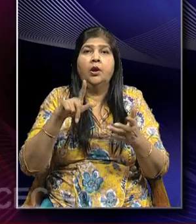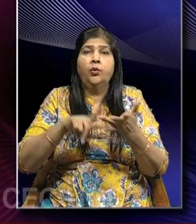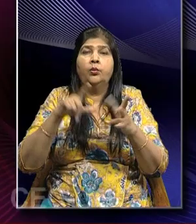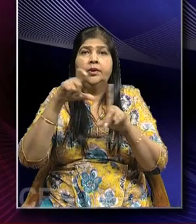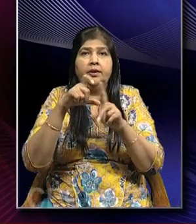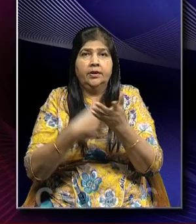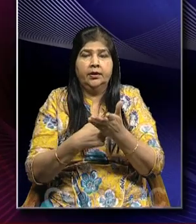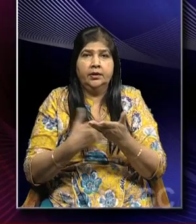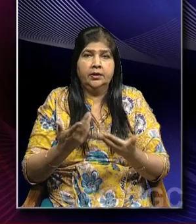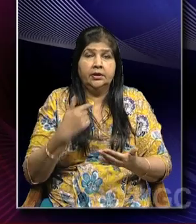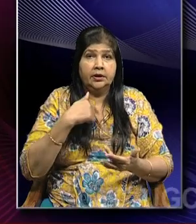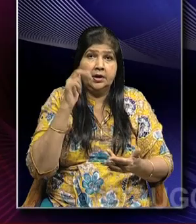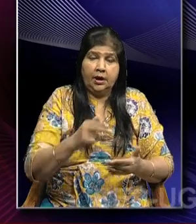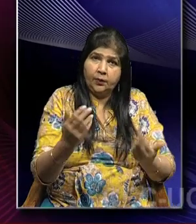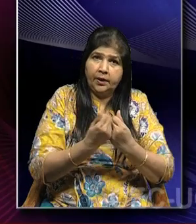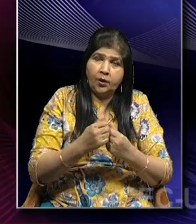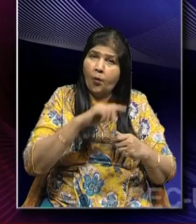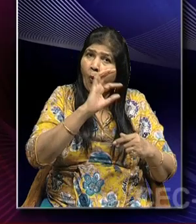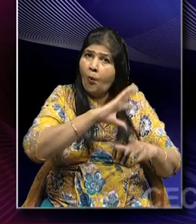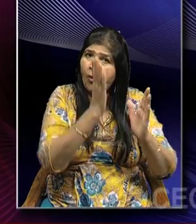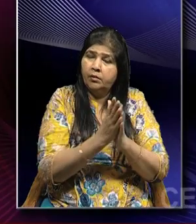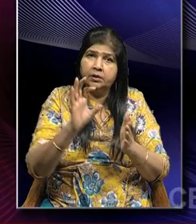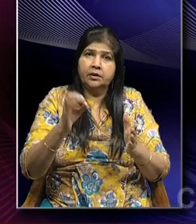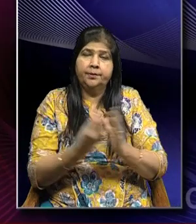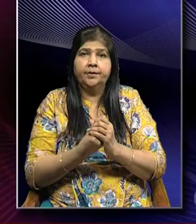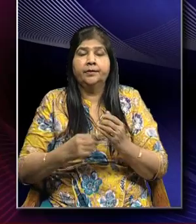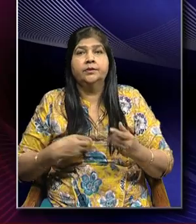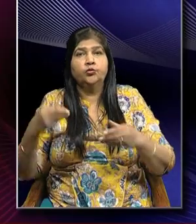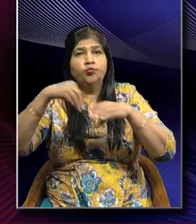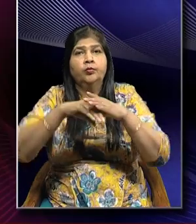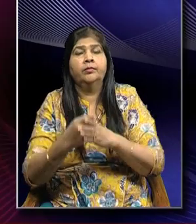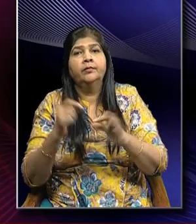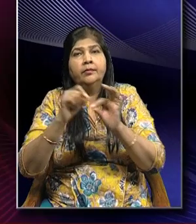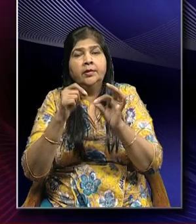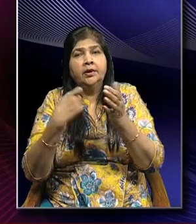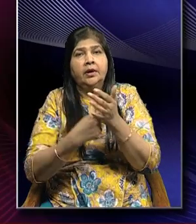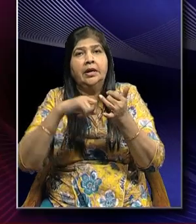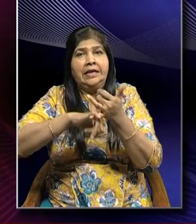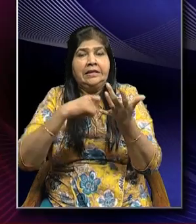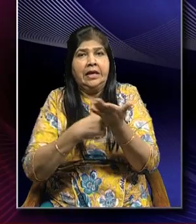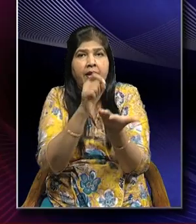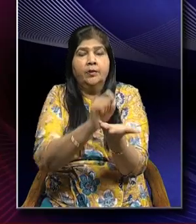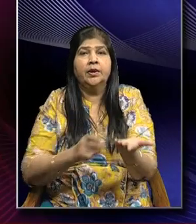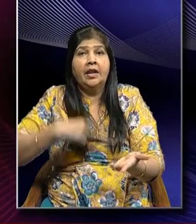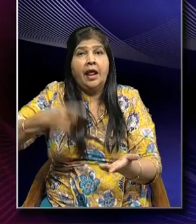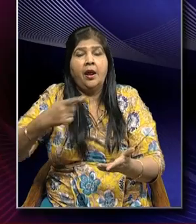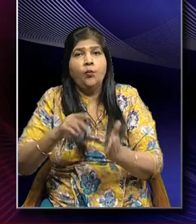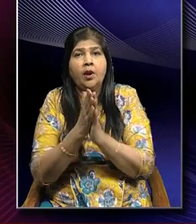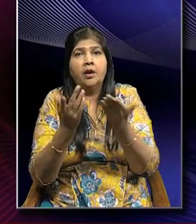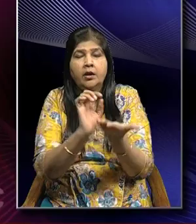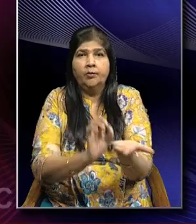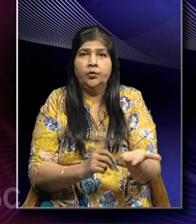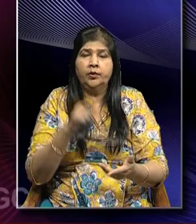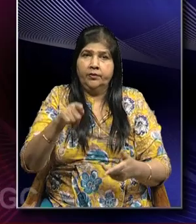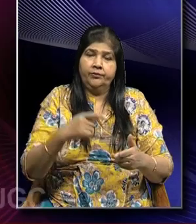It actually requires every company to include the BRSR report in its annual report if it is applicable